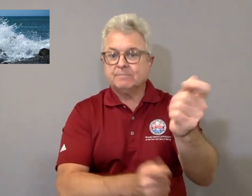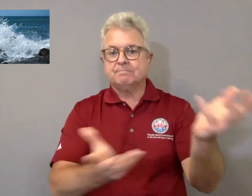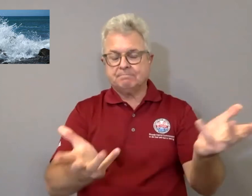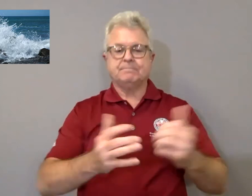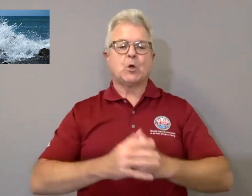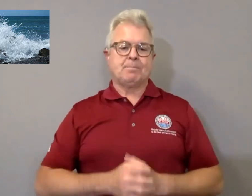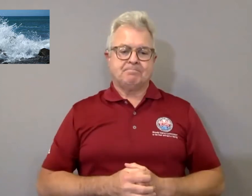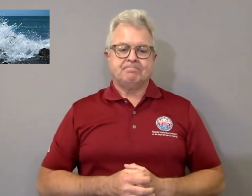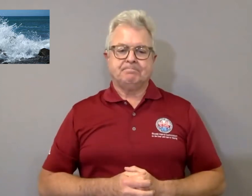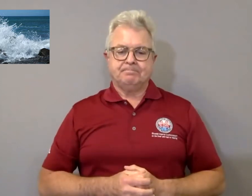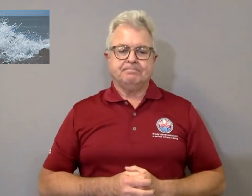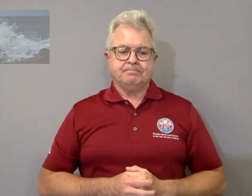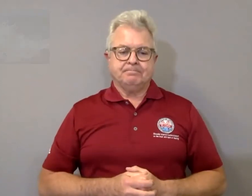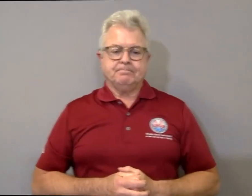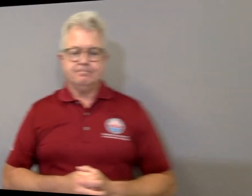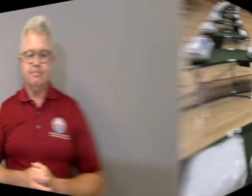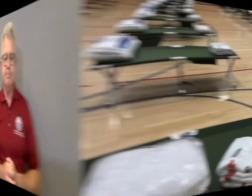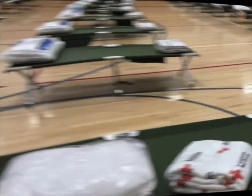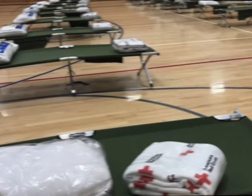on the water, or if you're fishing on those rocks.